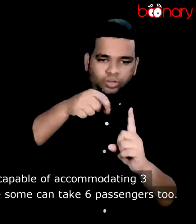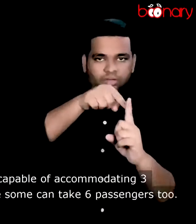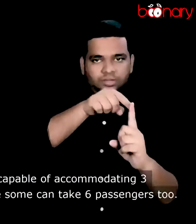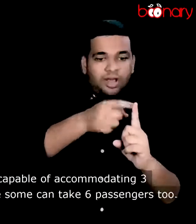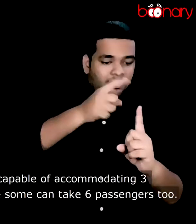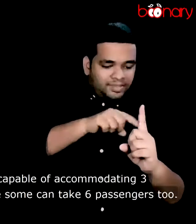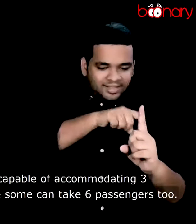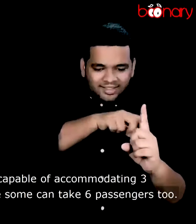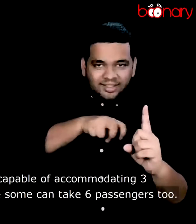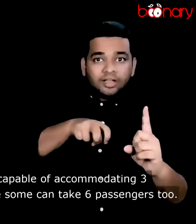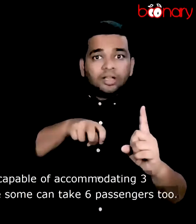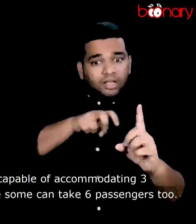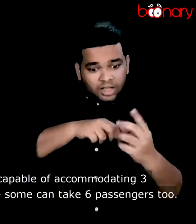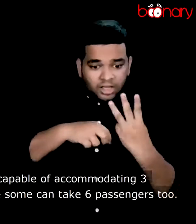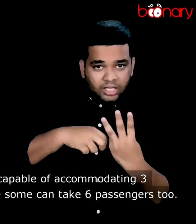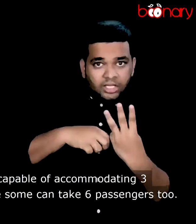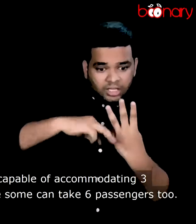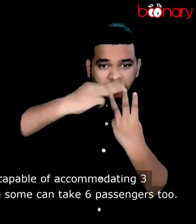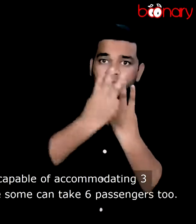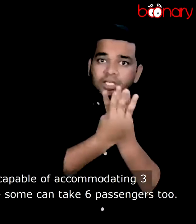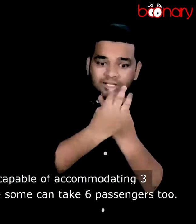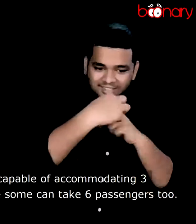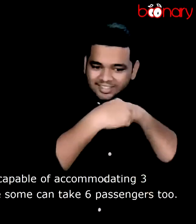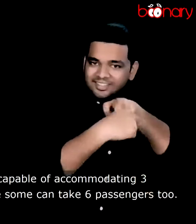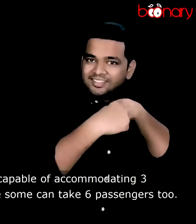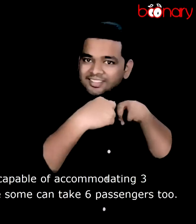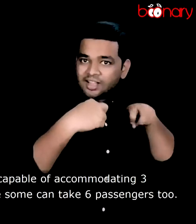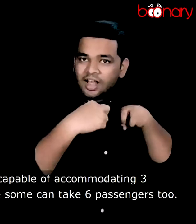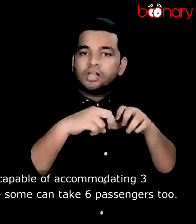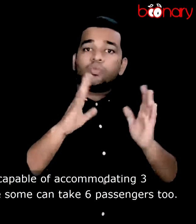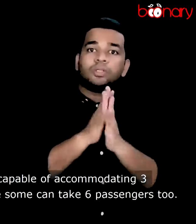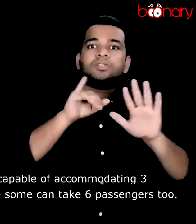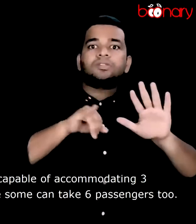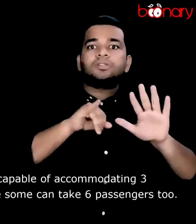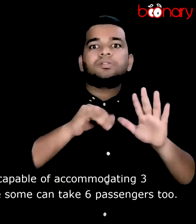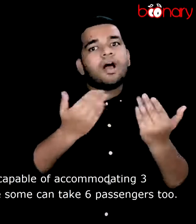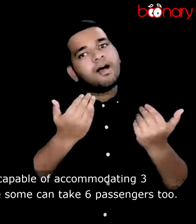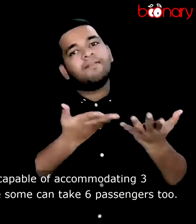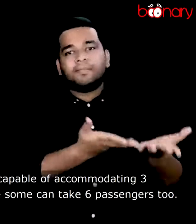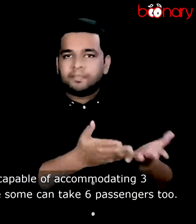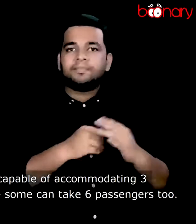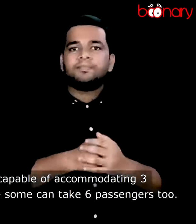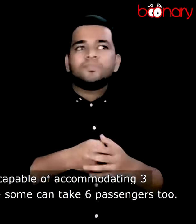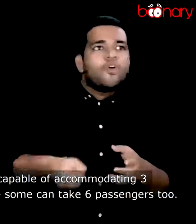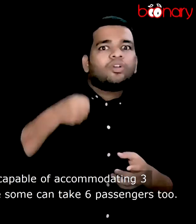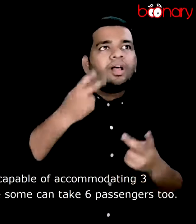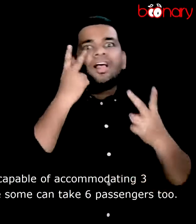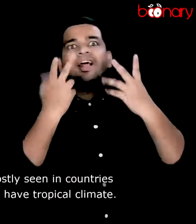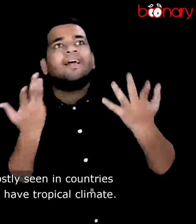rickshaws are capable of accommodating 3 passengers with a driver, while some can take 6 passengers too. An